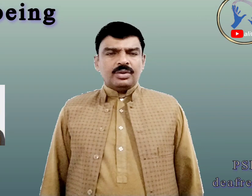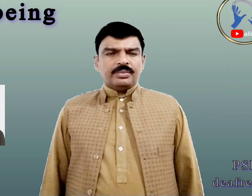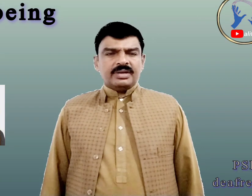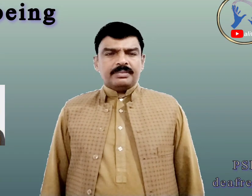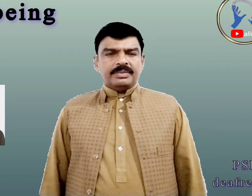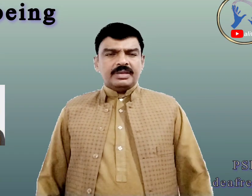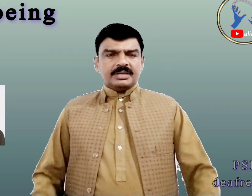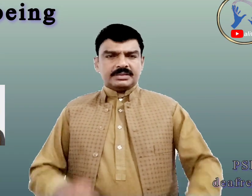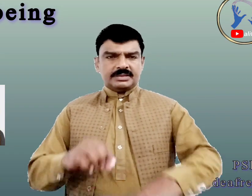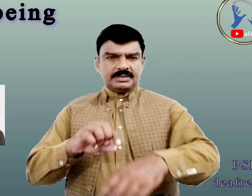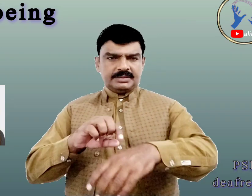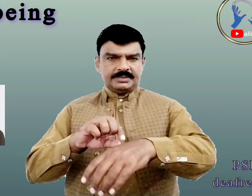human beings,